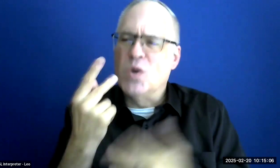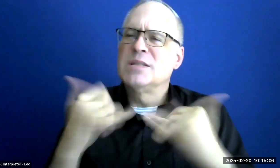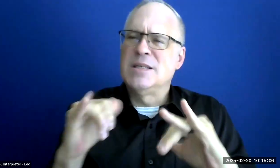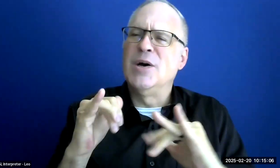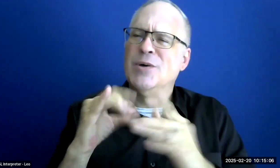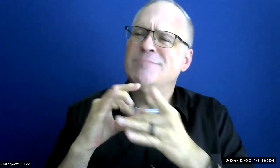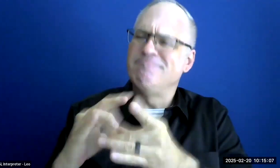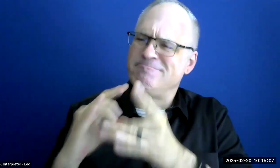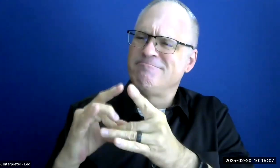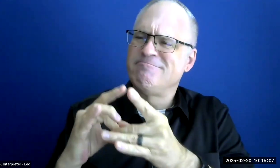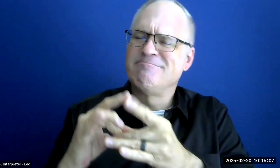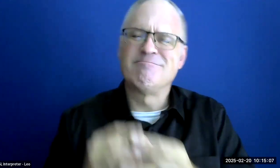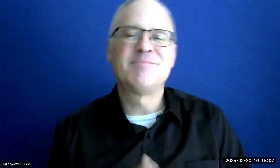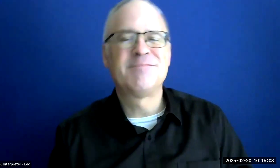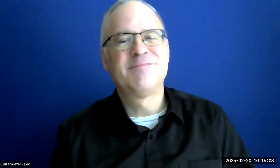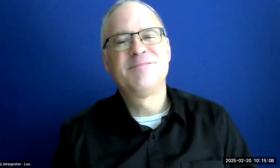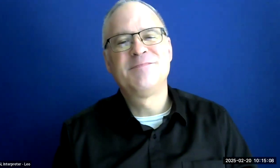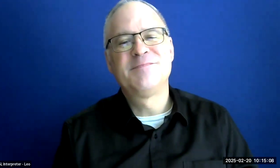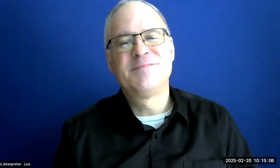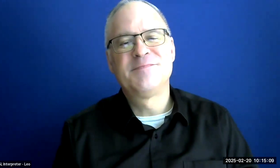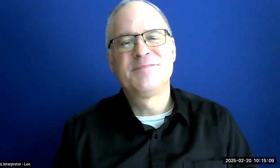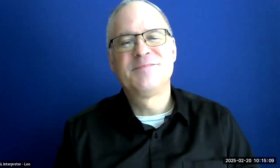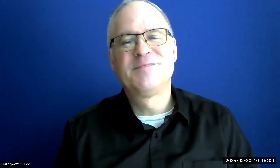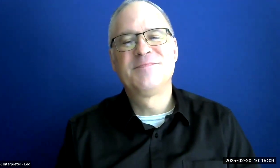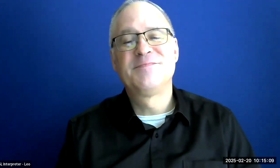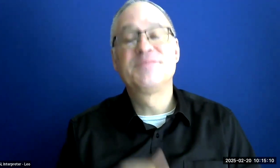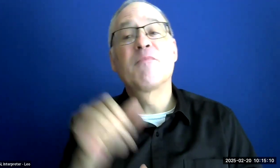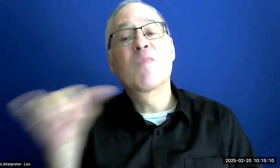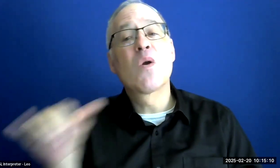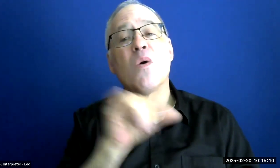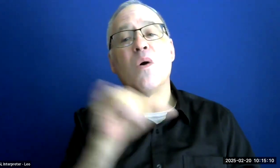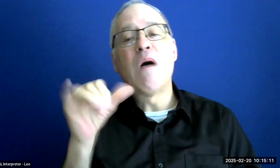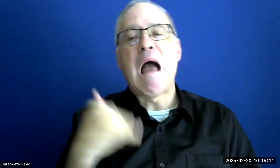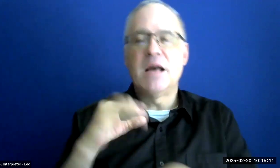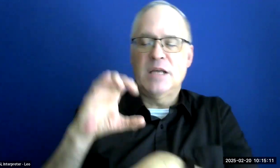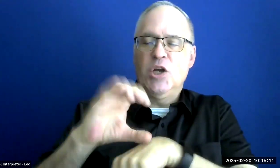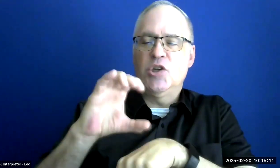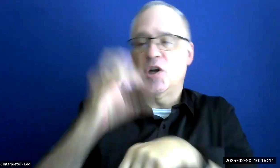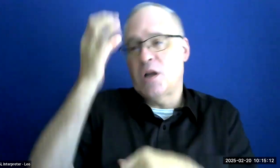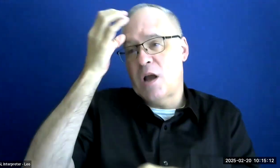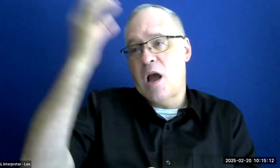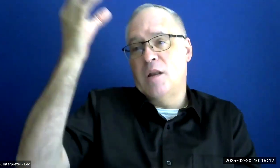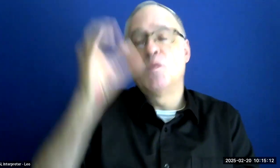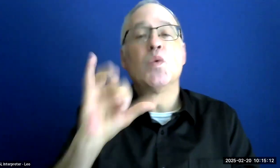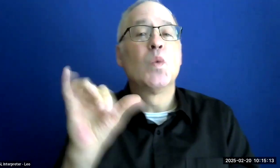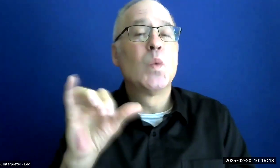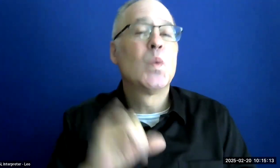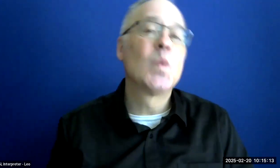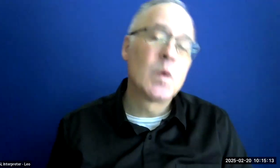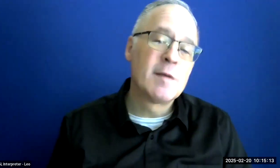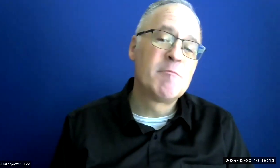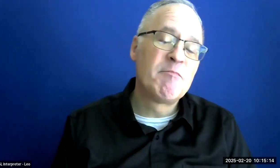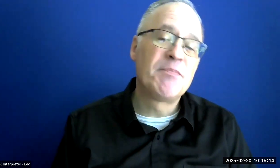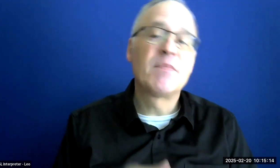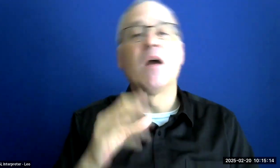sense of connectionalism. Finally, connectionalism has an ecclesiological sense. There's something important about